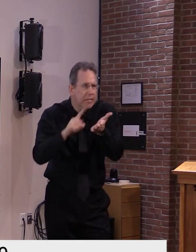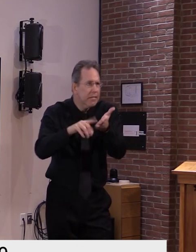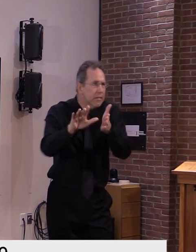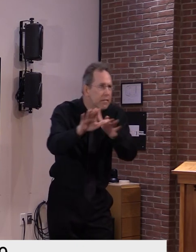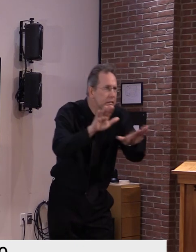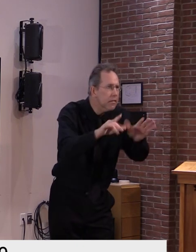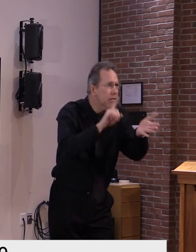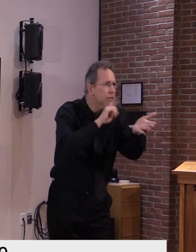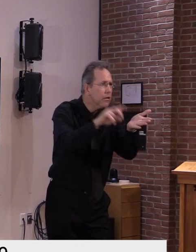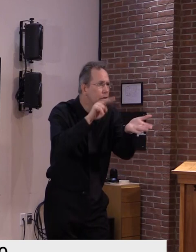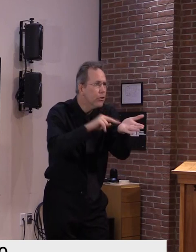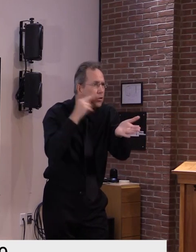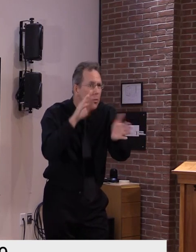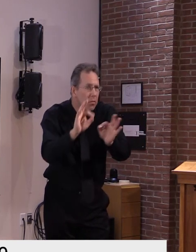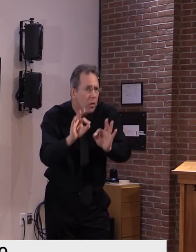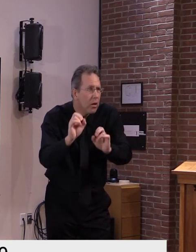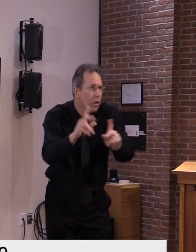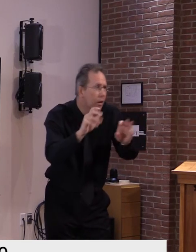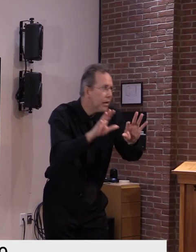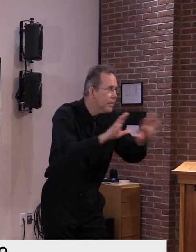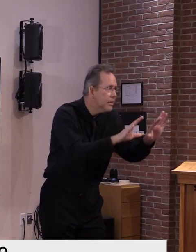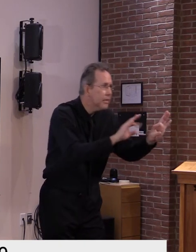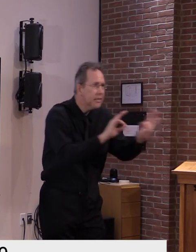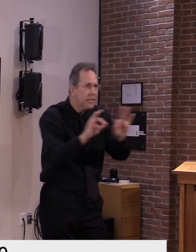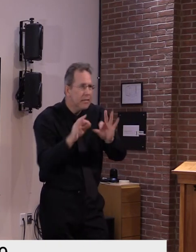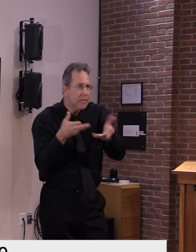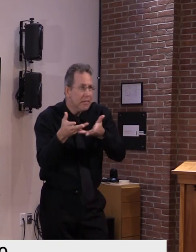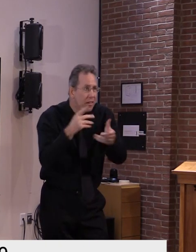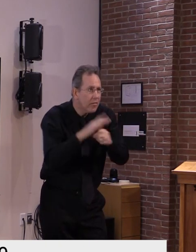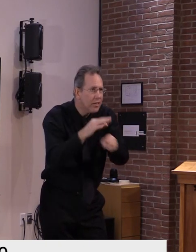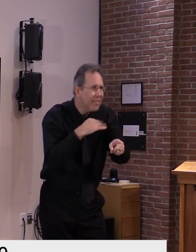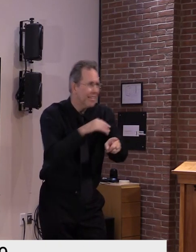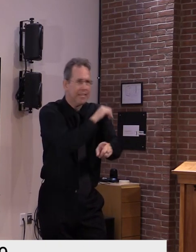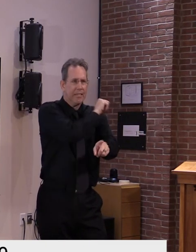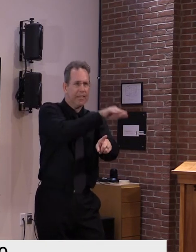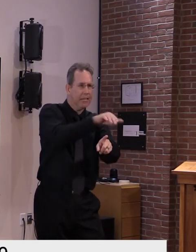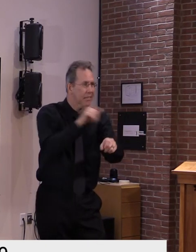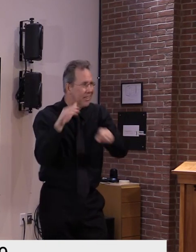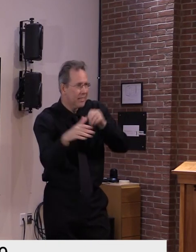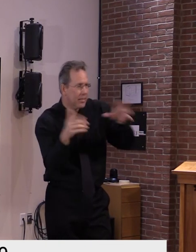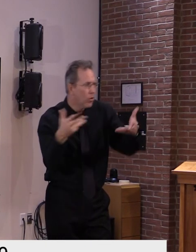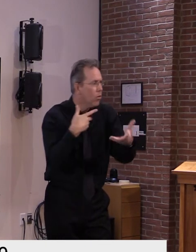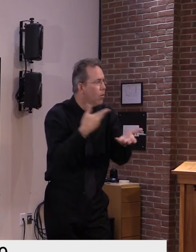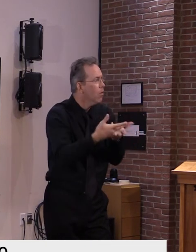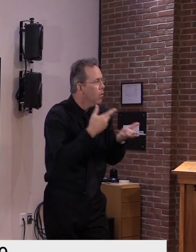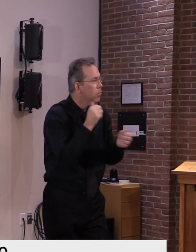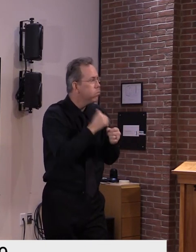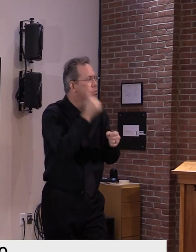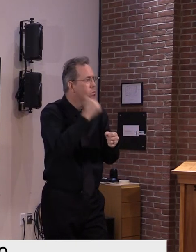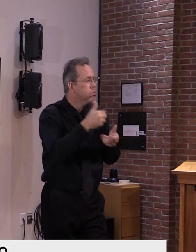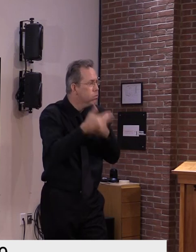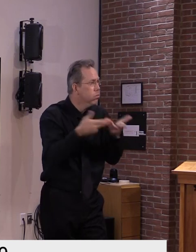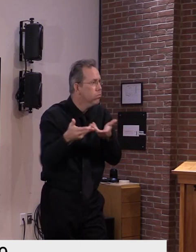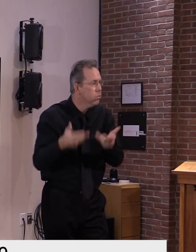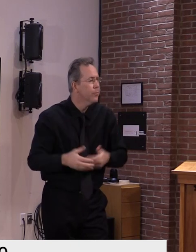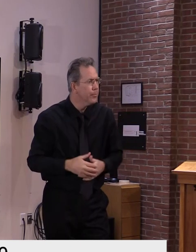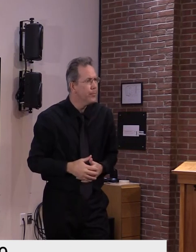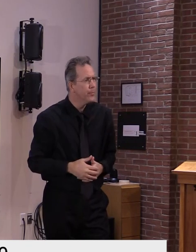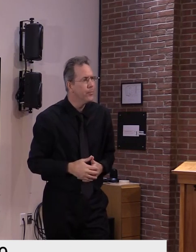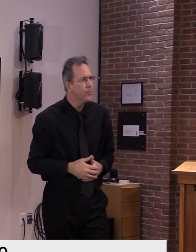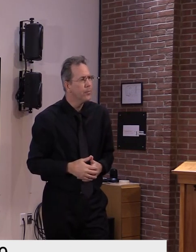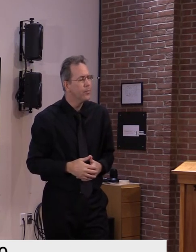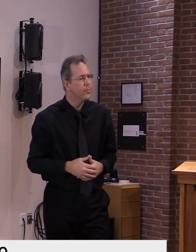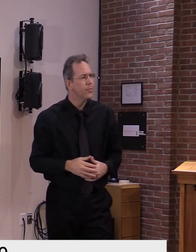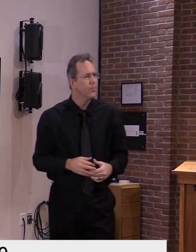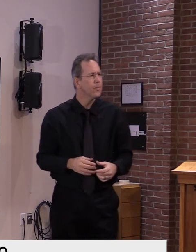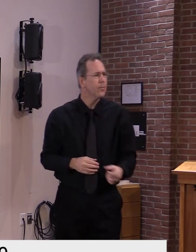today as well with Elderwood. And so, can you tell me, you know, how how many folks